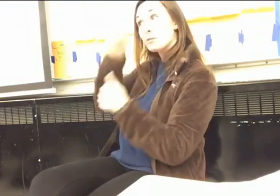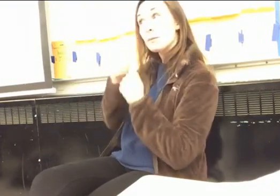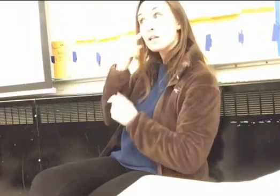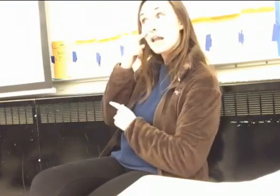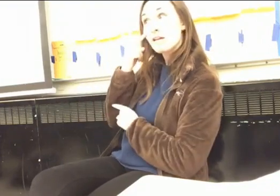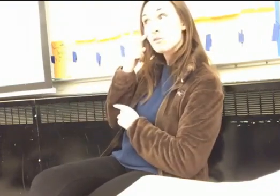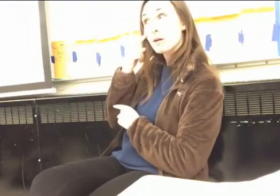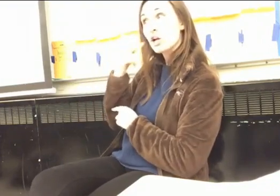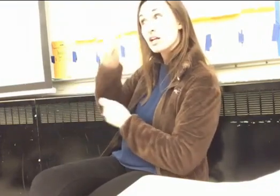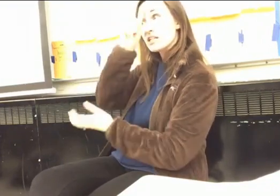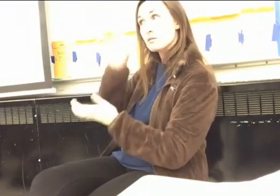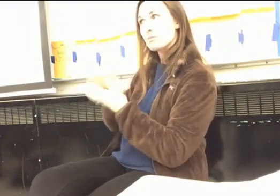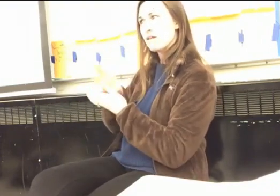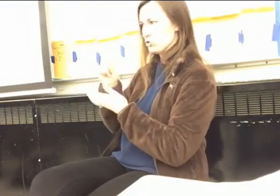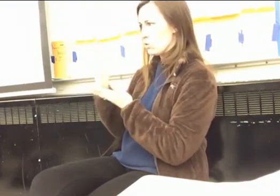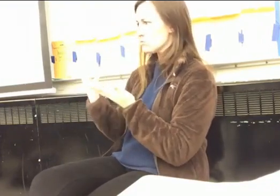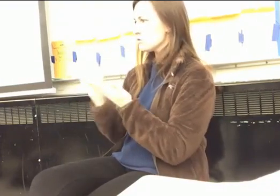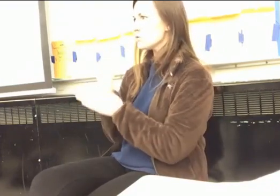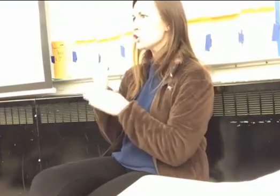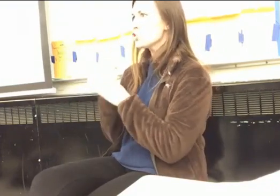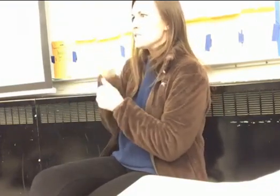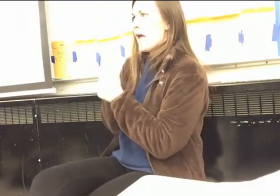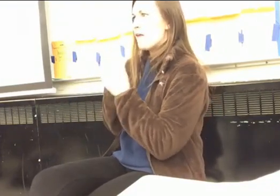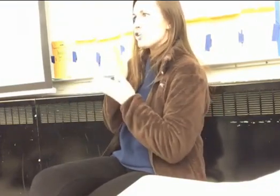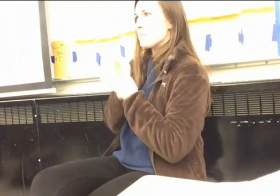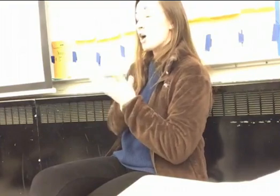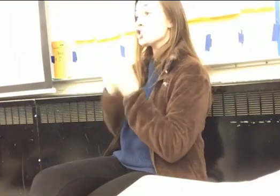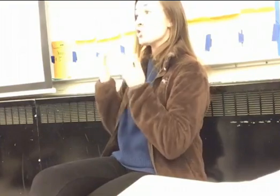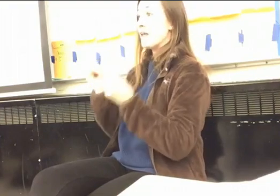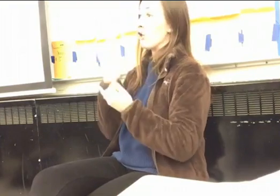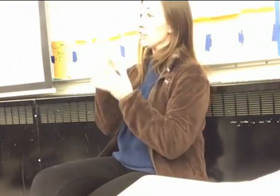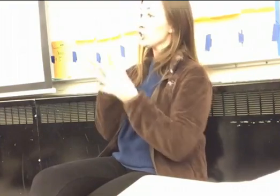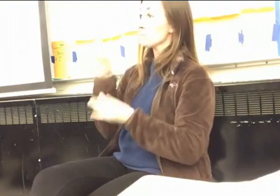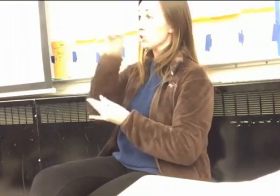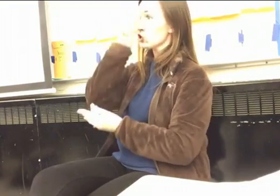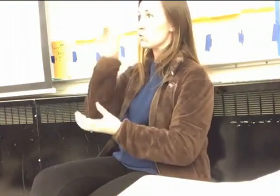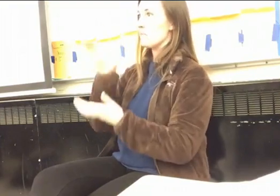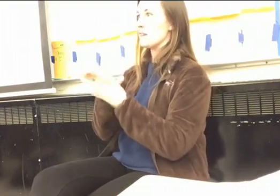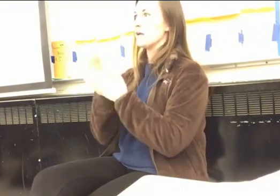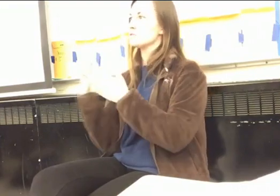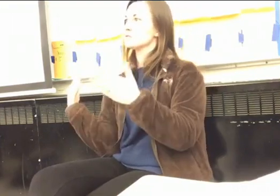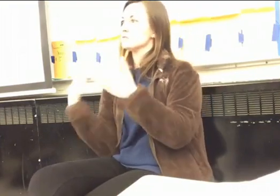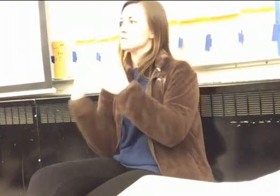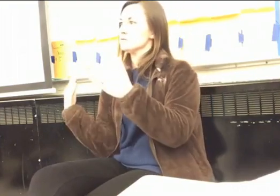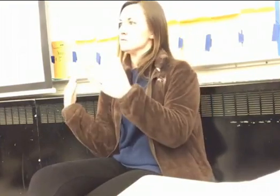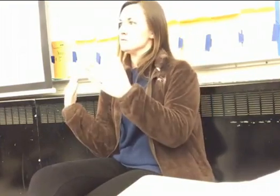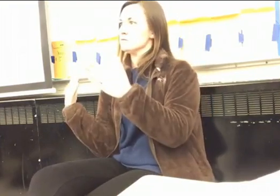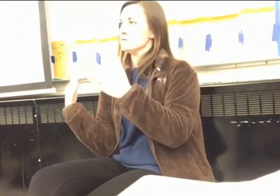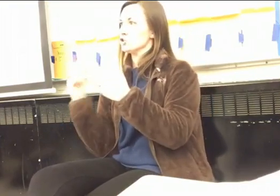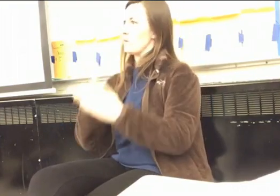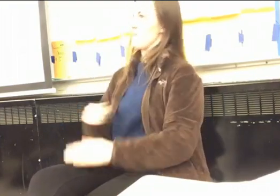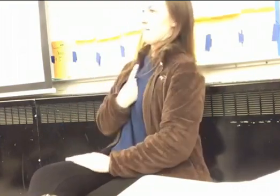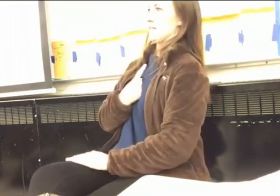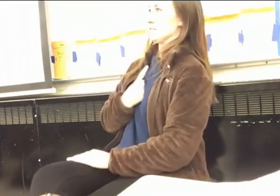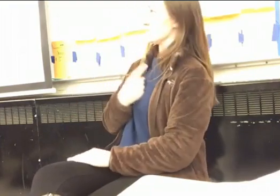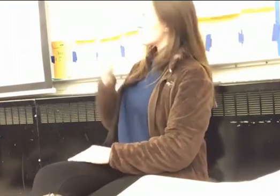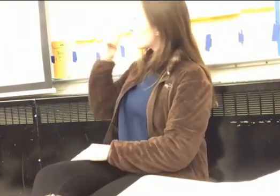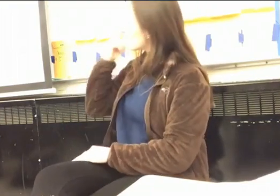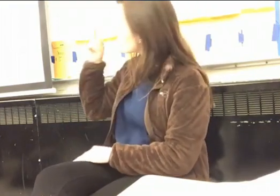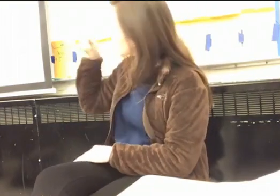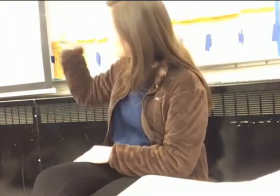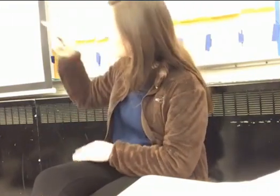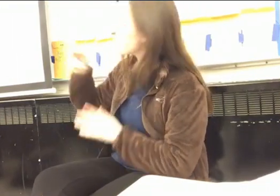now you're attacking them spiritually. And all across the West, which you can see right here, you can see carcass, carcass, carcass, carcass,